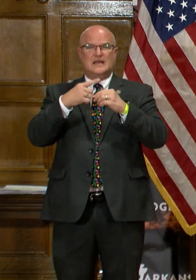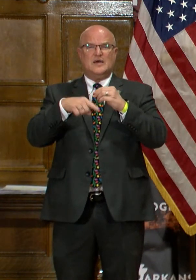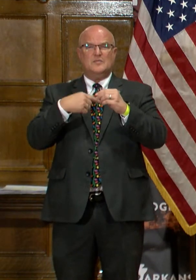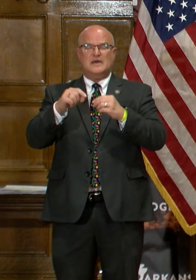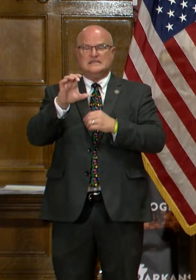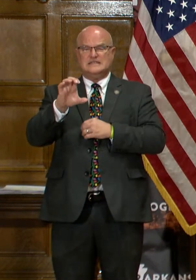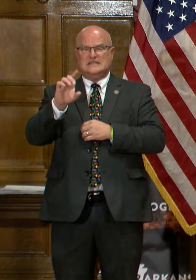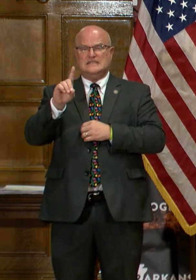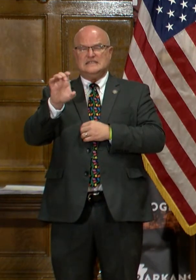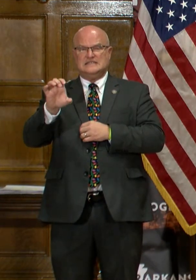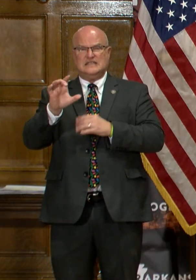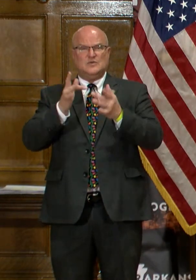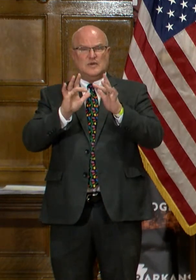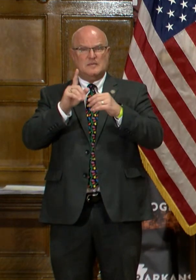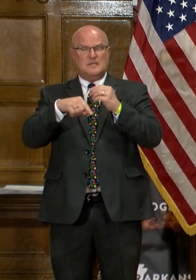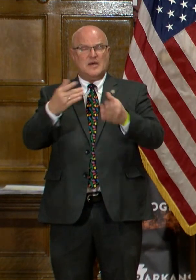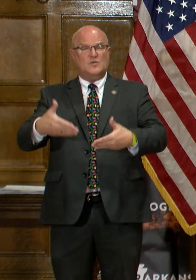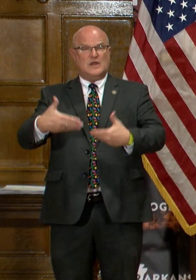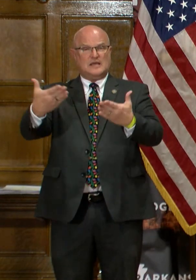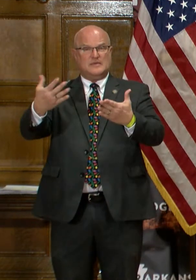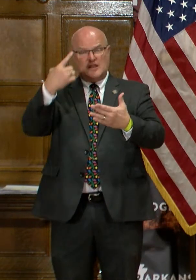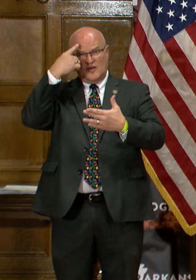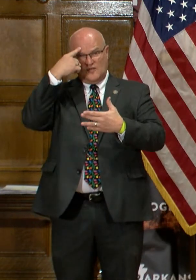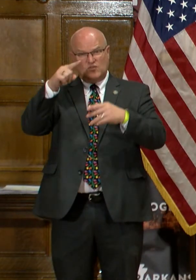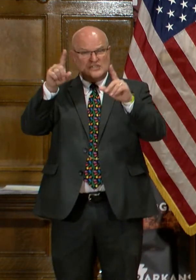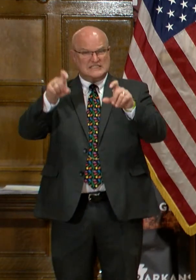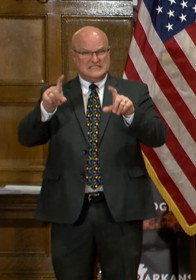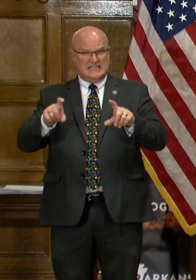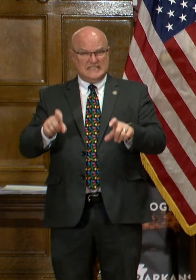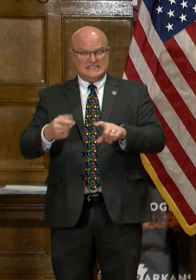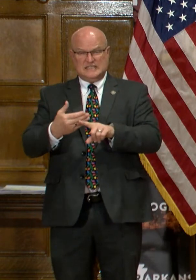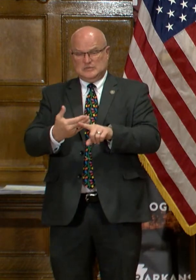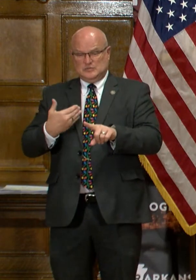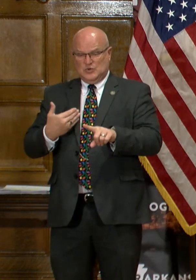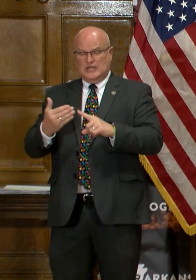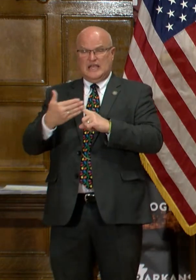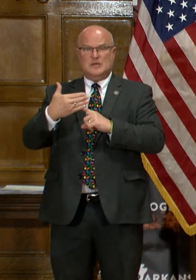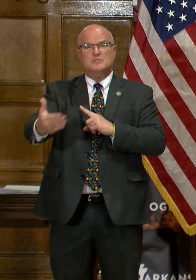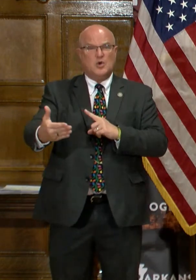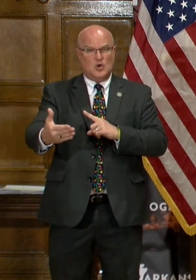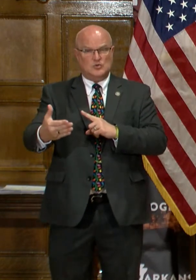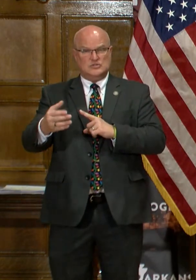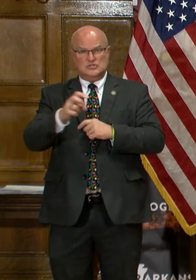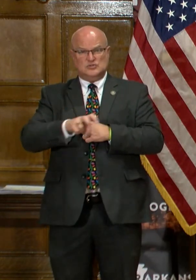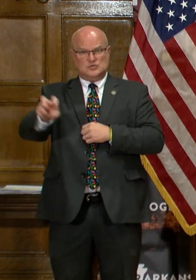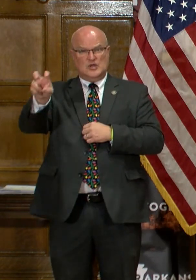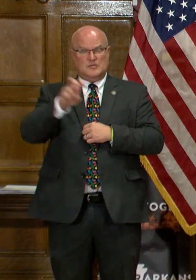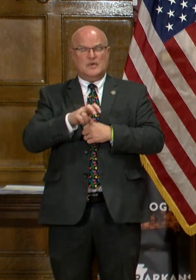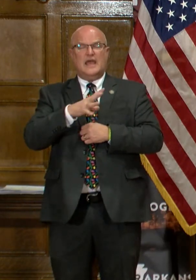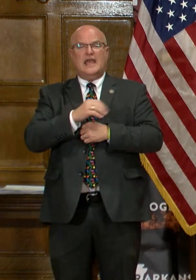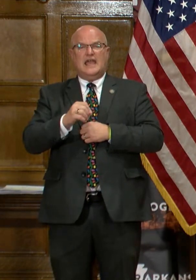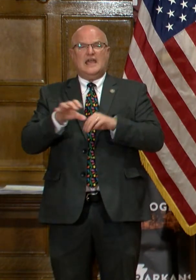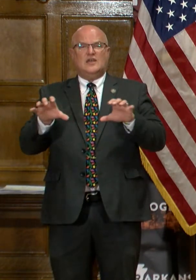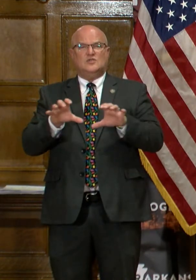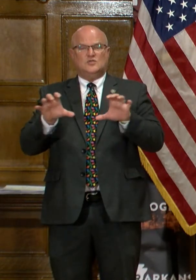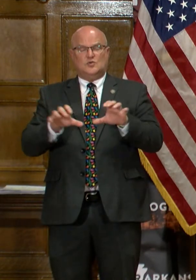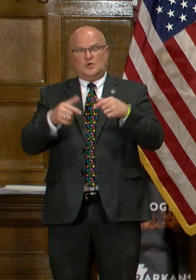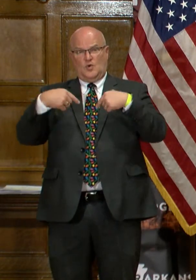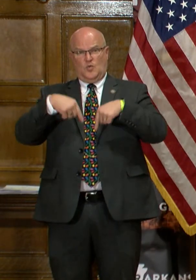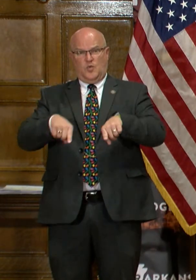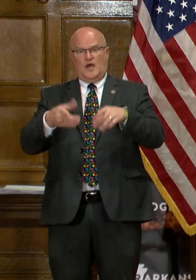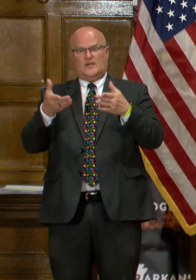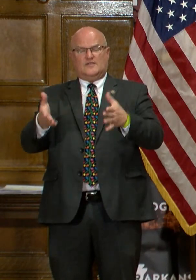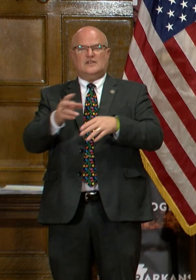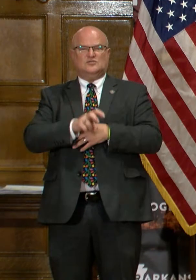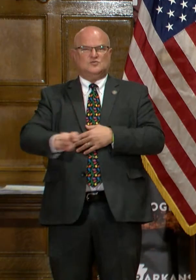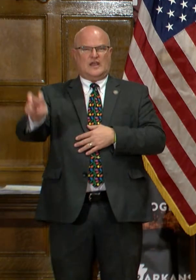the CDC website regarding recommendations for testing pre and post, and for measures to be taken during the